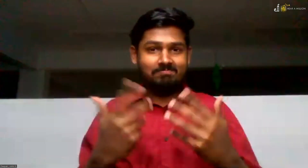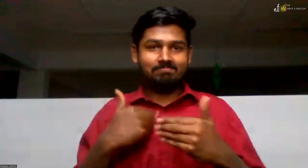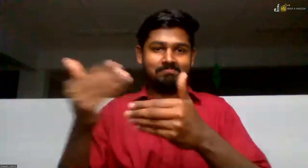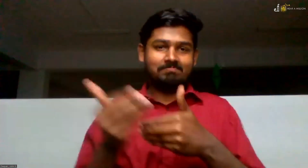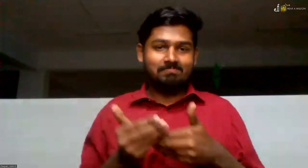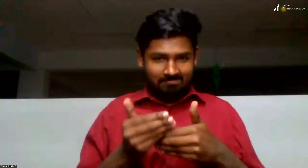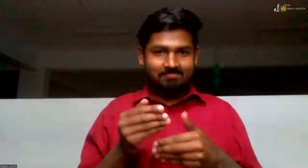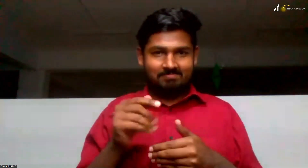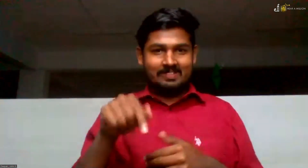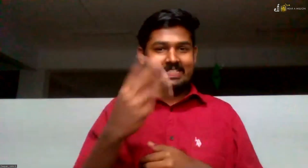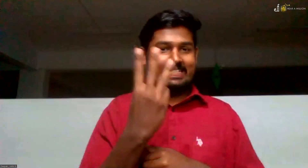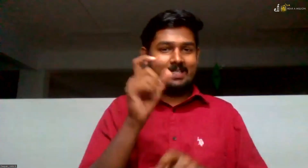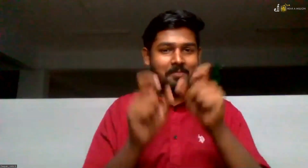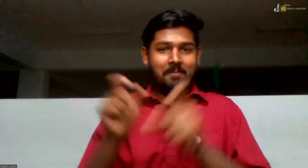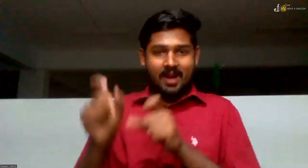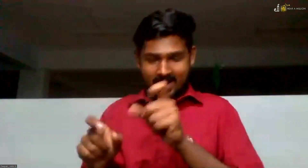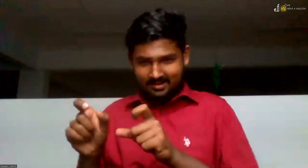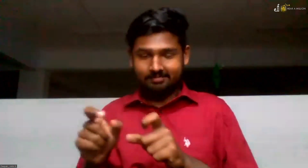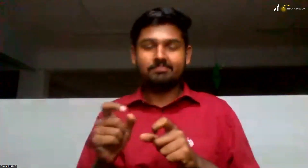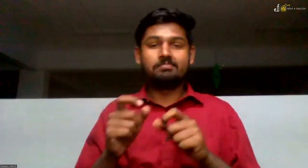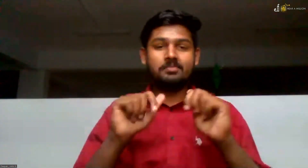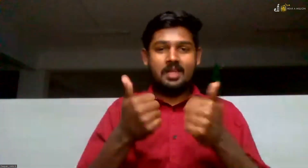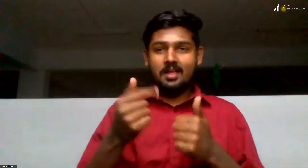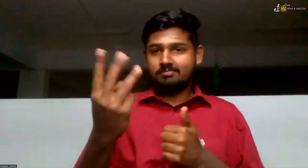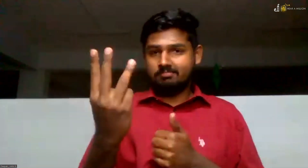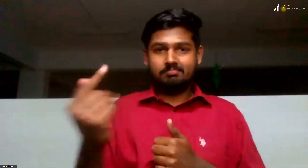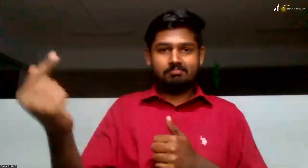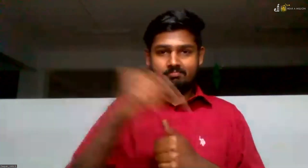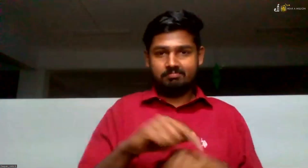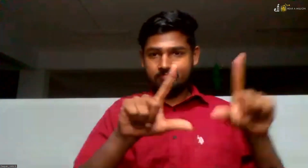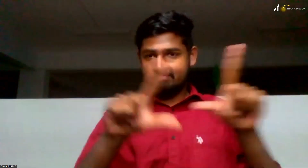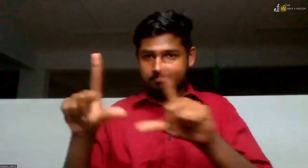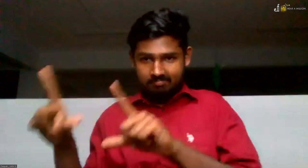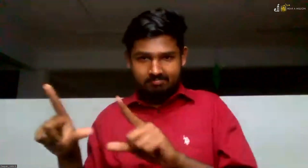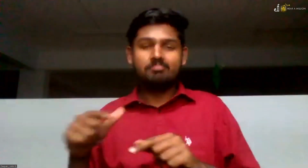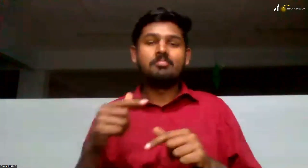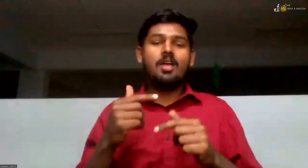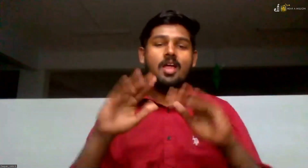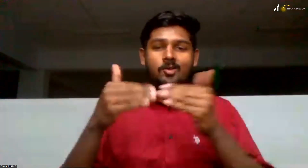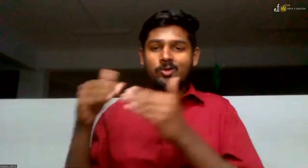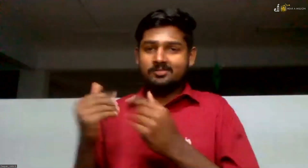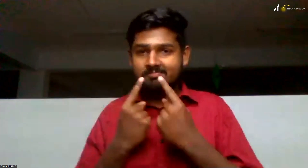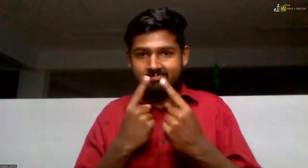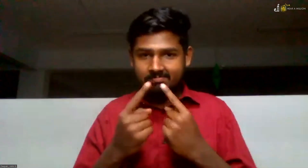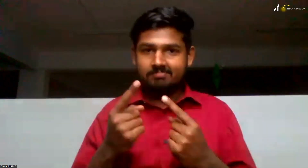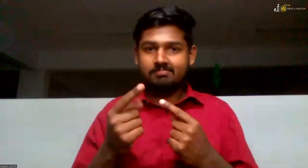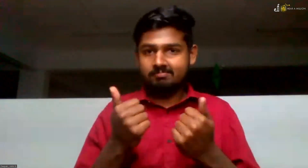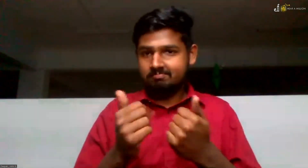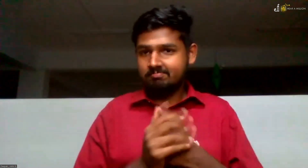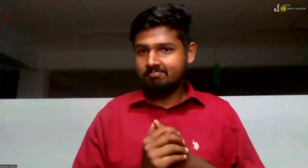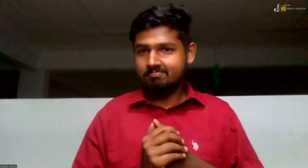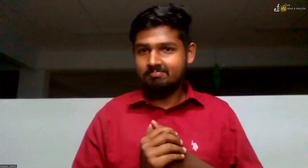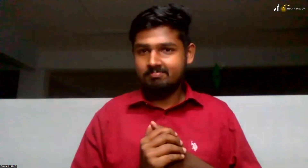something different here. So we are going to welcome three deaf travelers over here, and I will